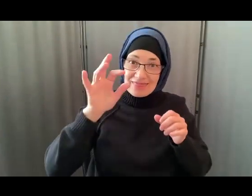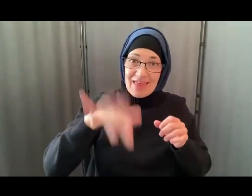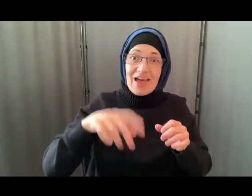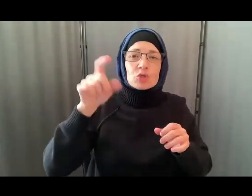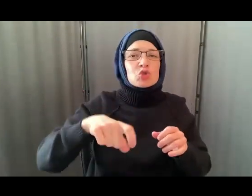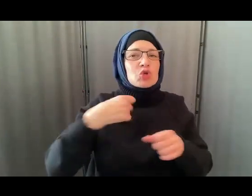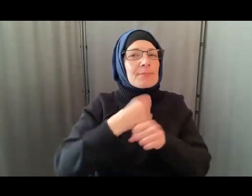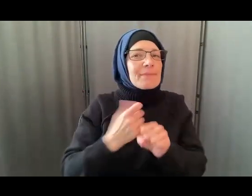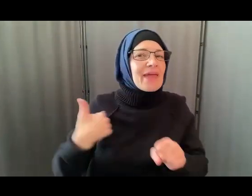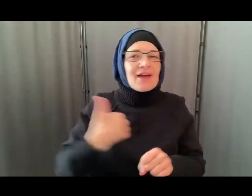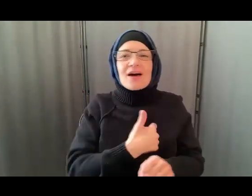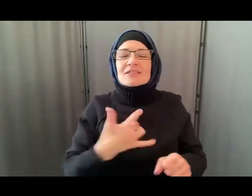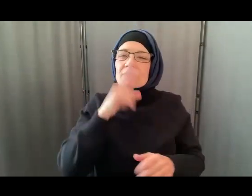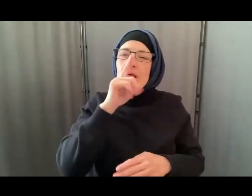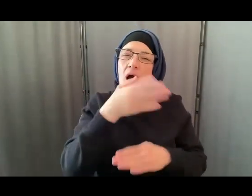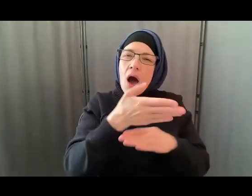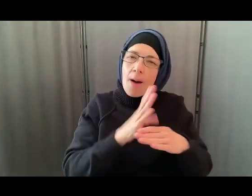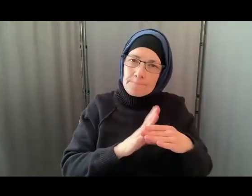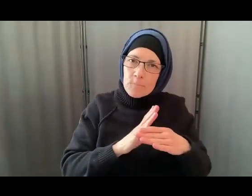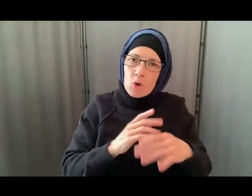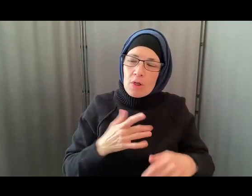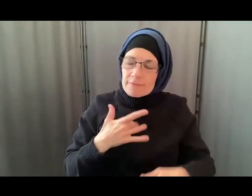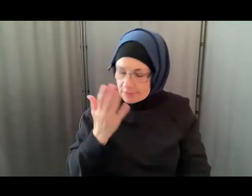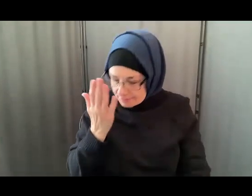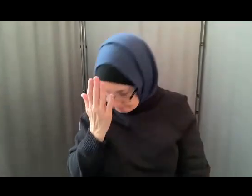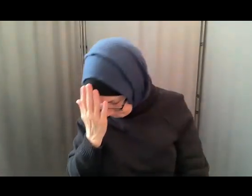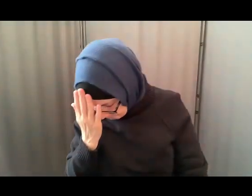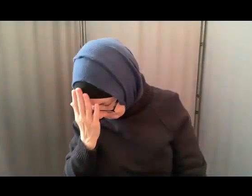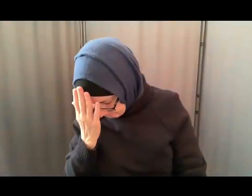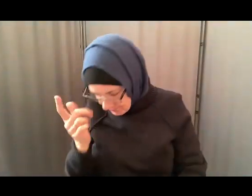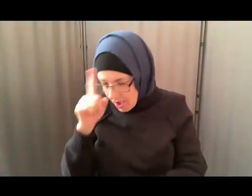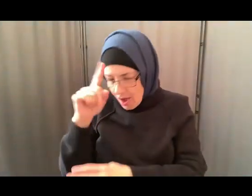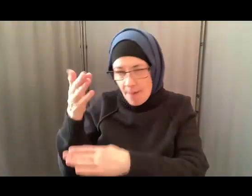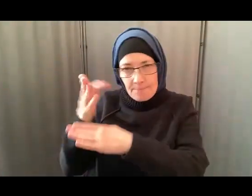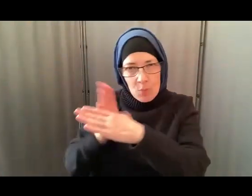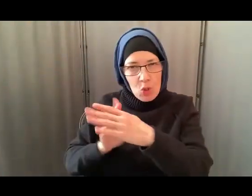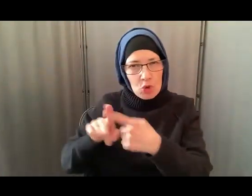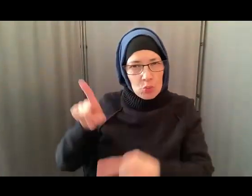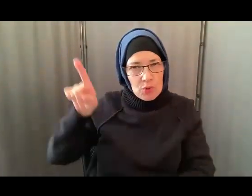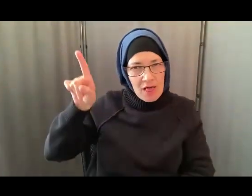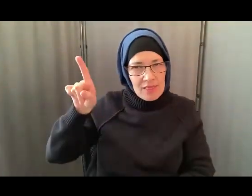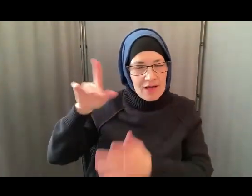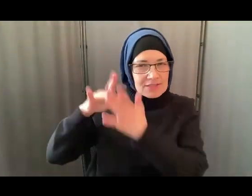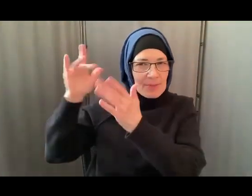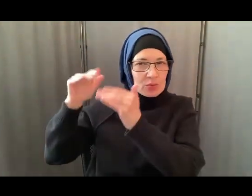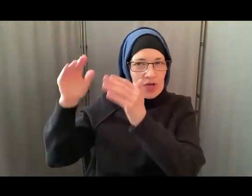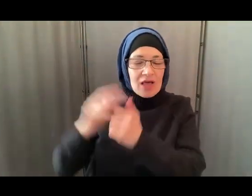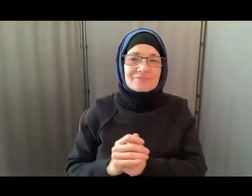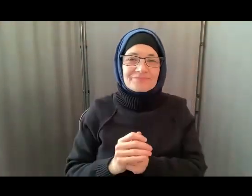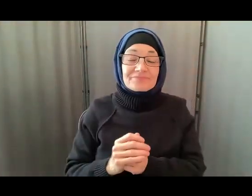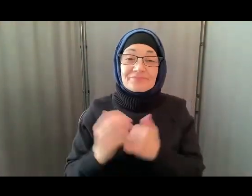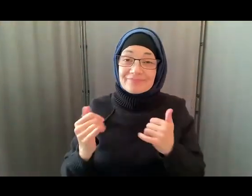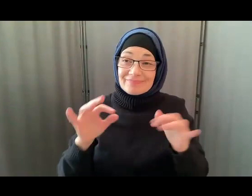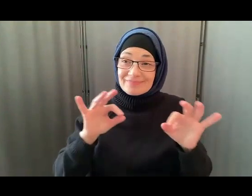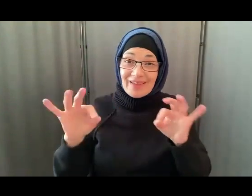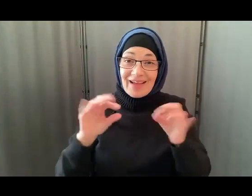to humble ourselves to Allah subhanahu wa ta'ala. Then ayah number 6, and